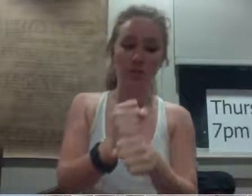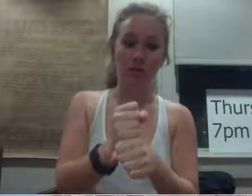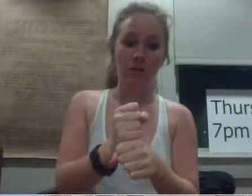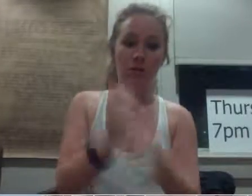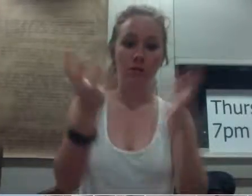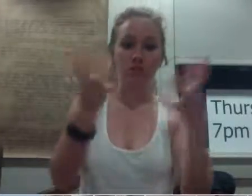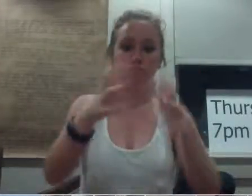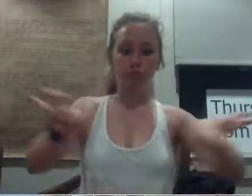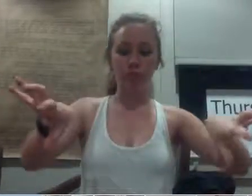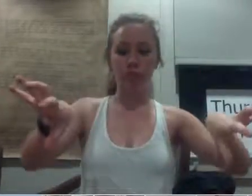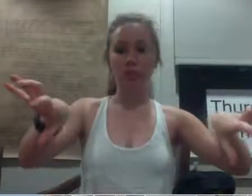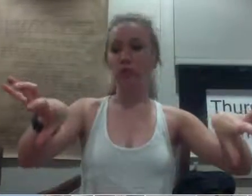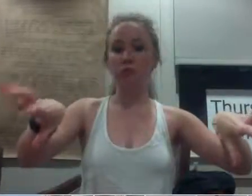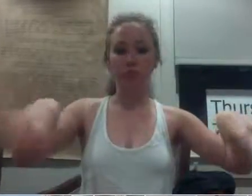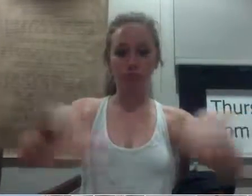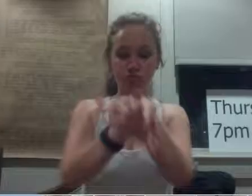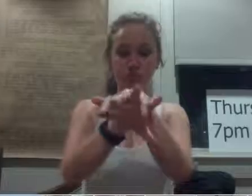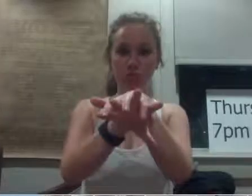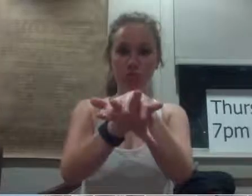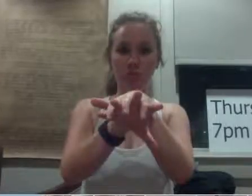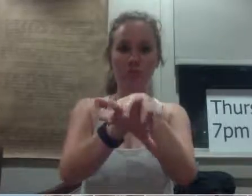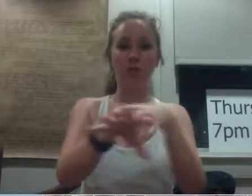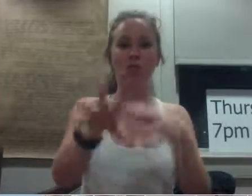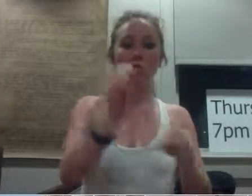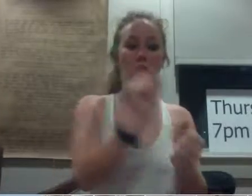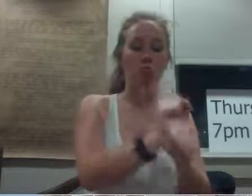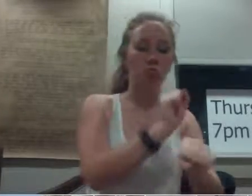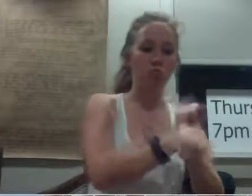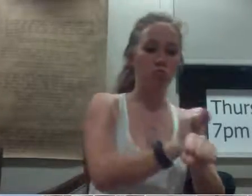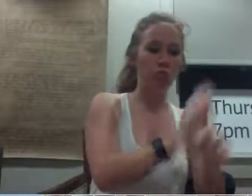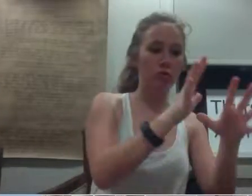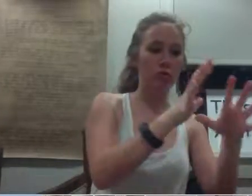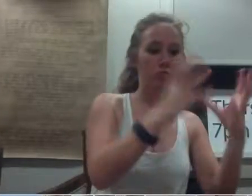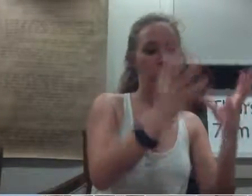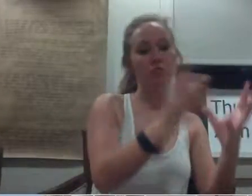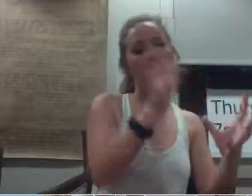Soon after, a law was made for integration.